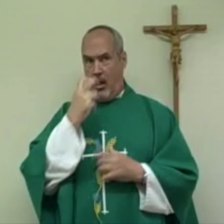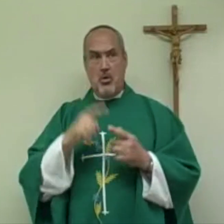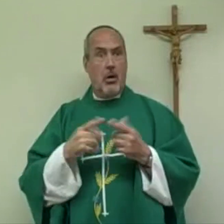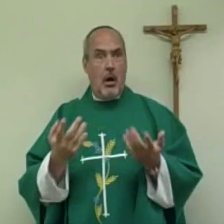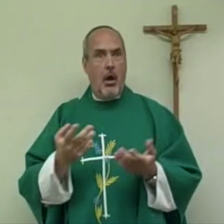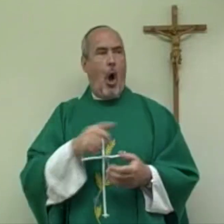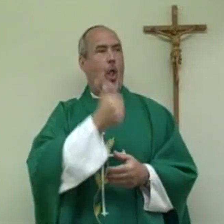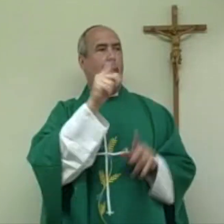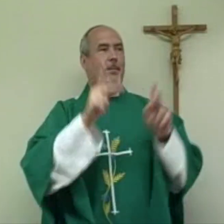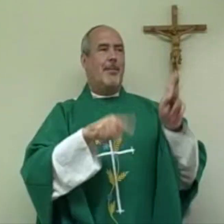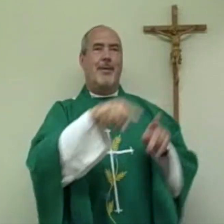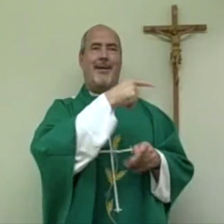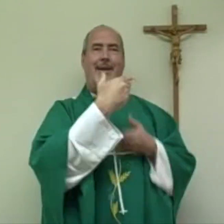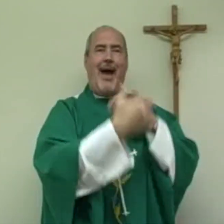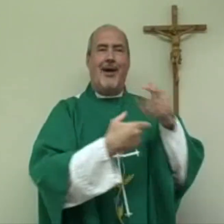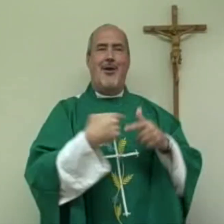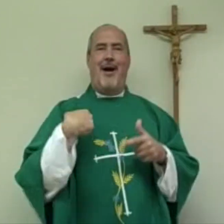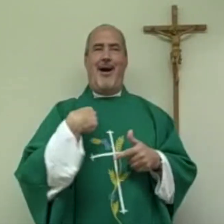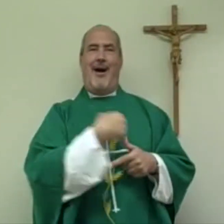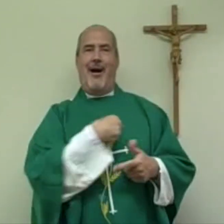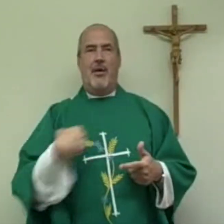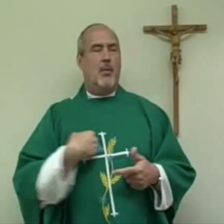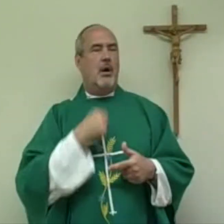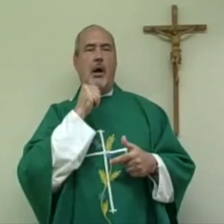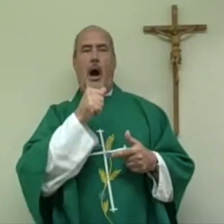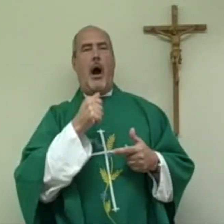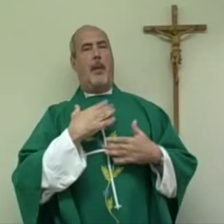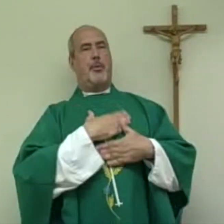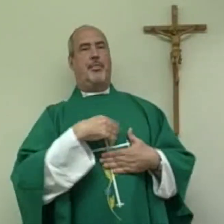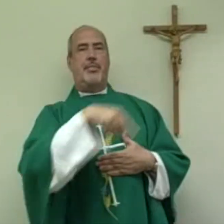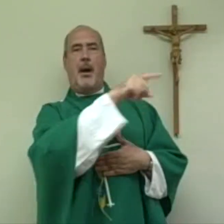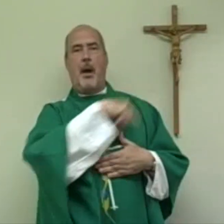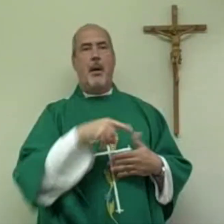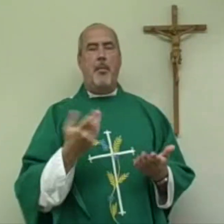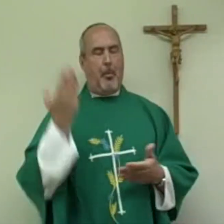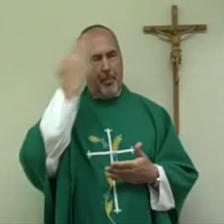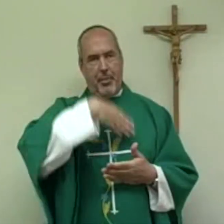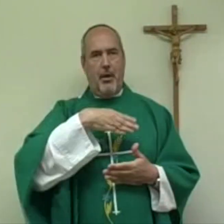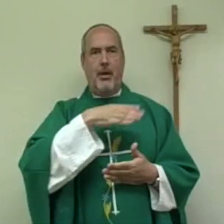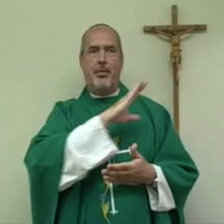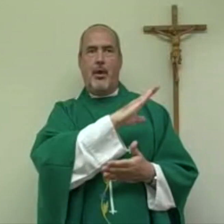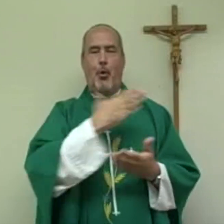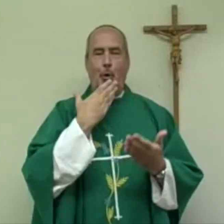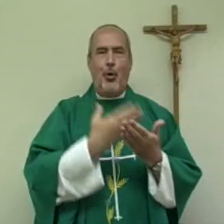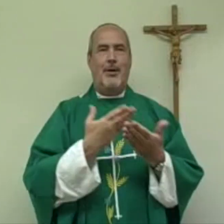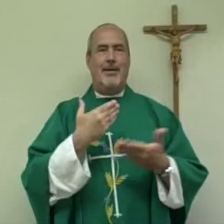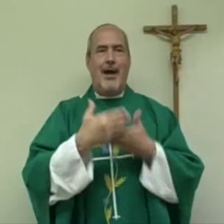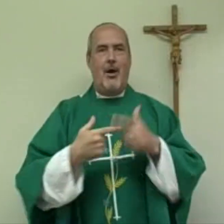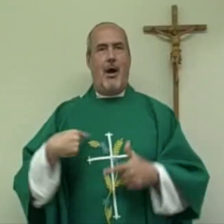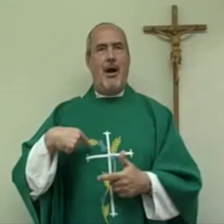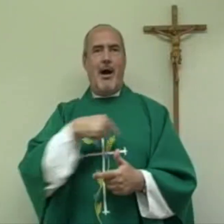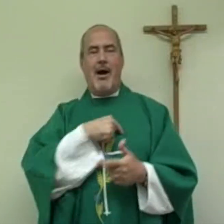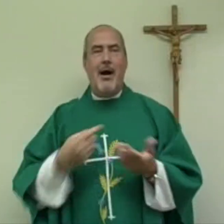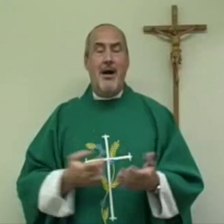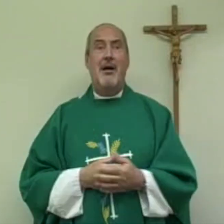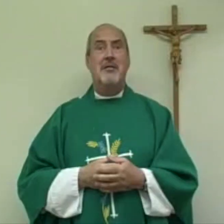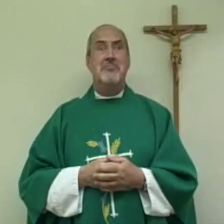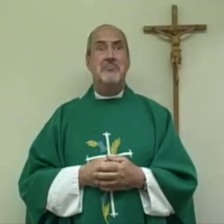we also tend to be blind to the kindness and the goodness that other people show towards us. We don't appreciate it and we